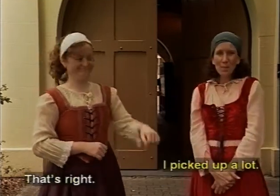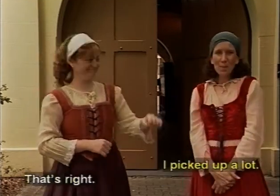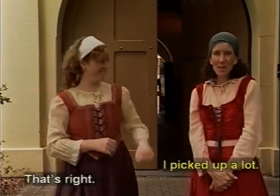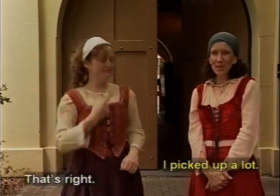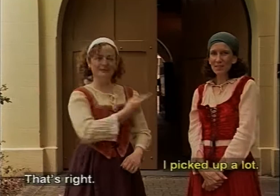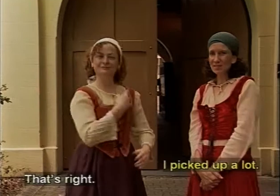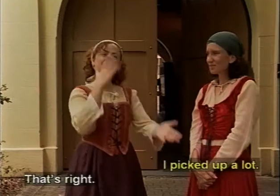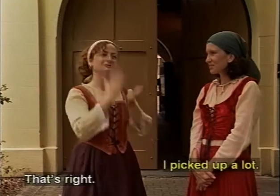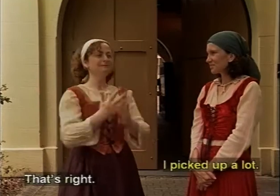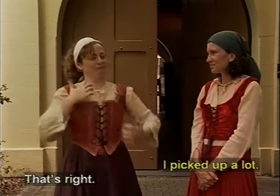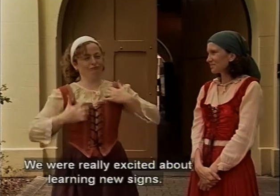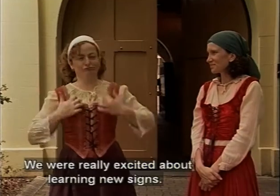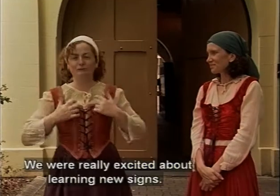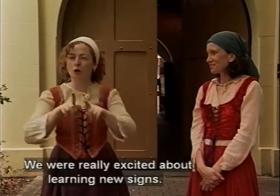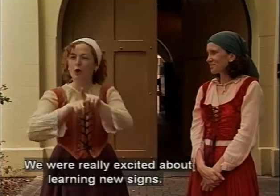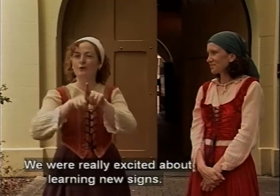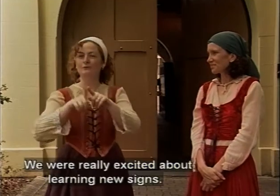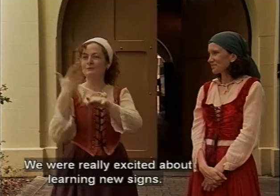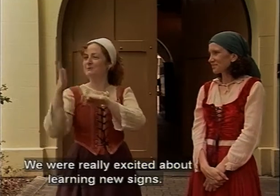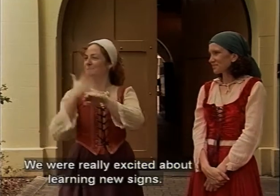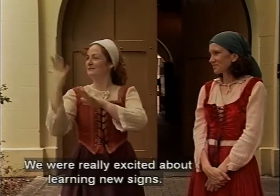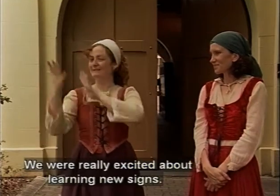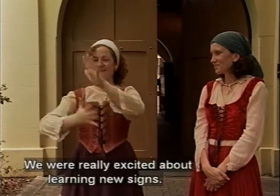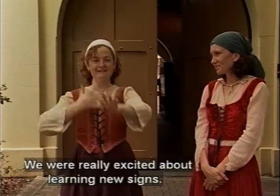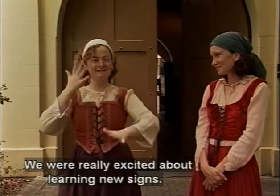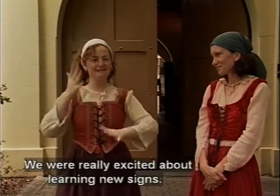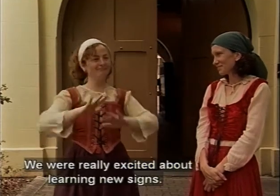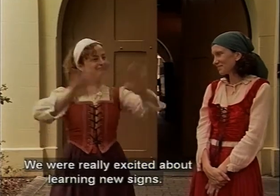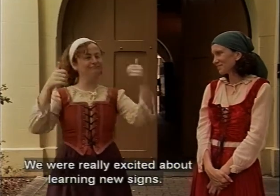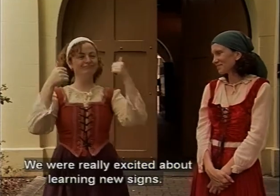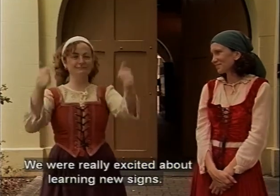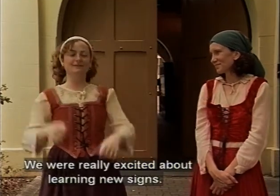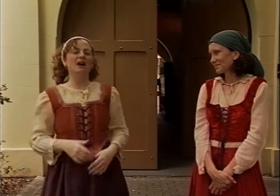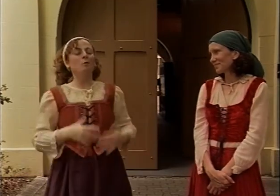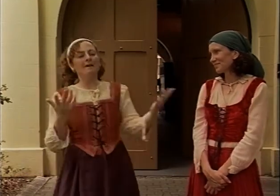right. We were really excited about learning new signs.